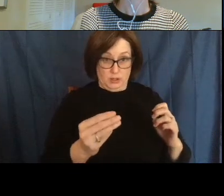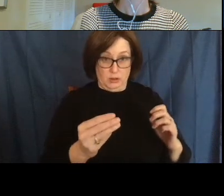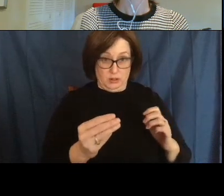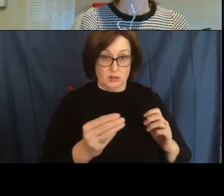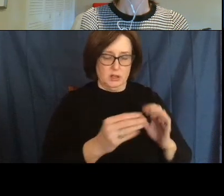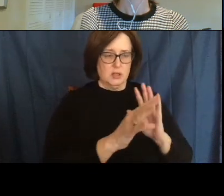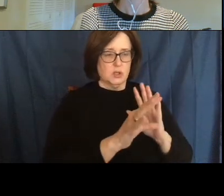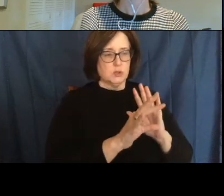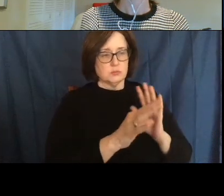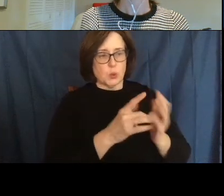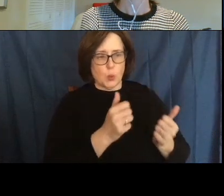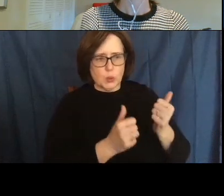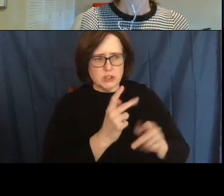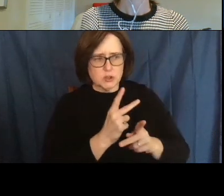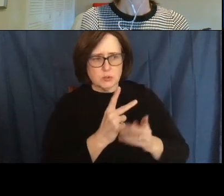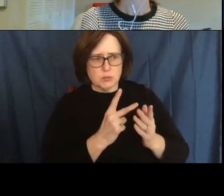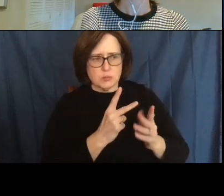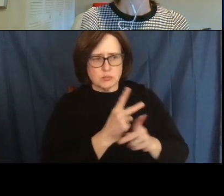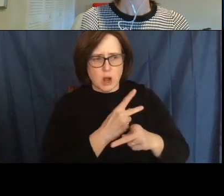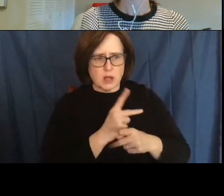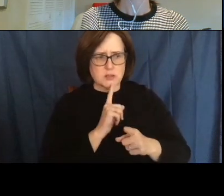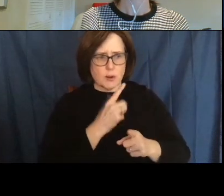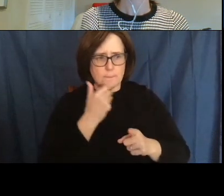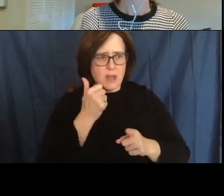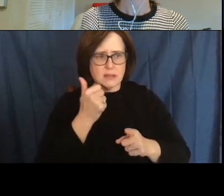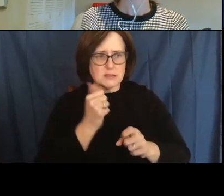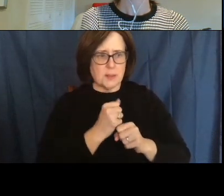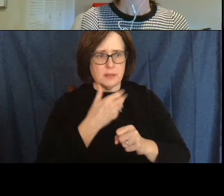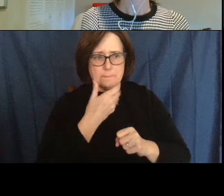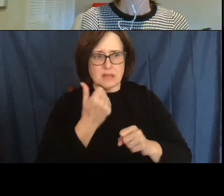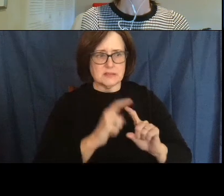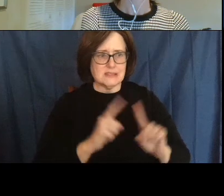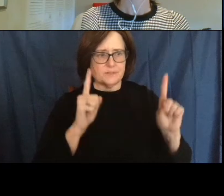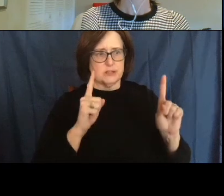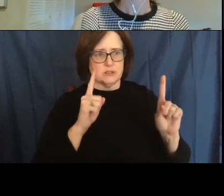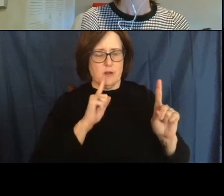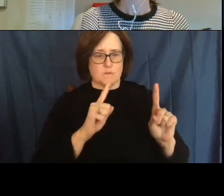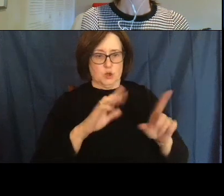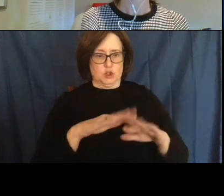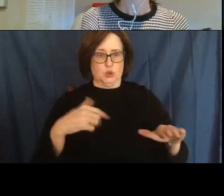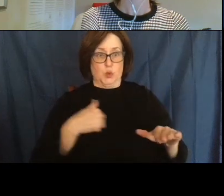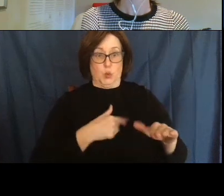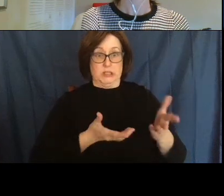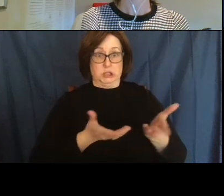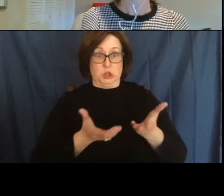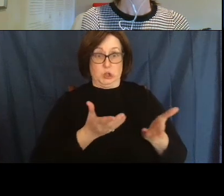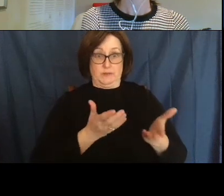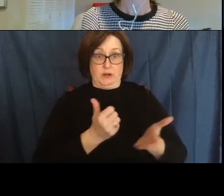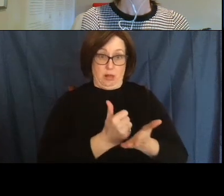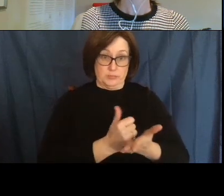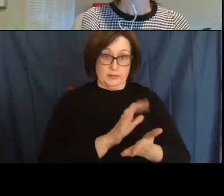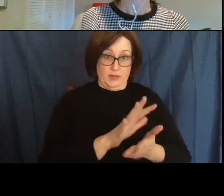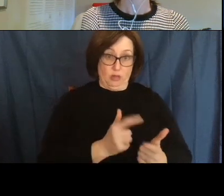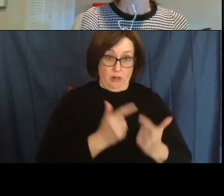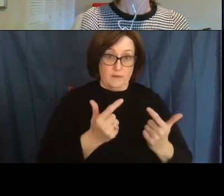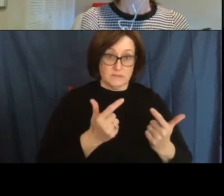be best use and make a biggest impact in the lives of the children that we serve. And then just focus on